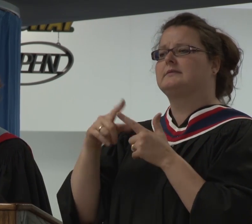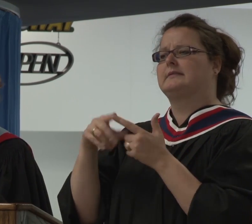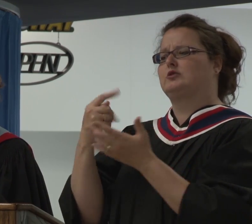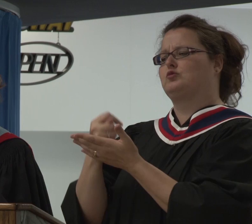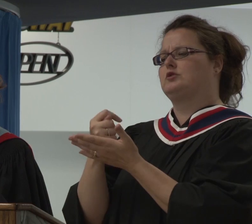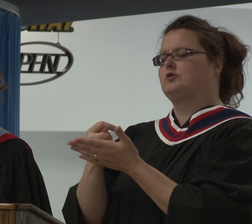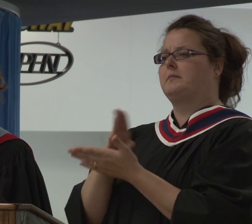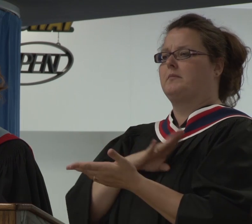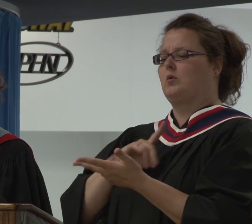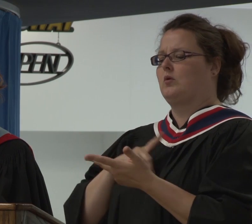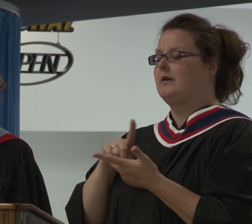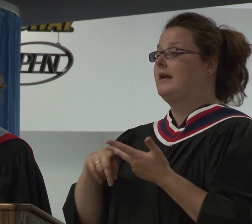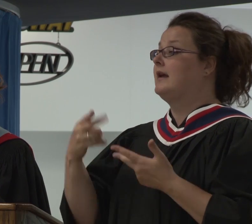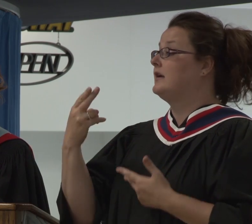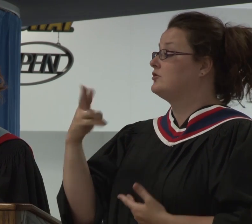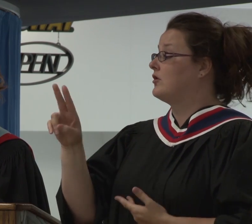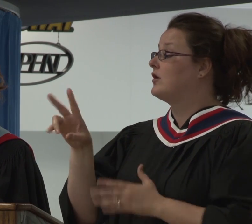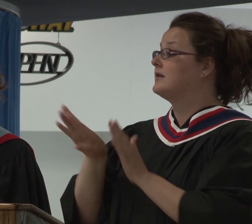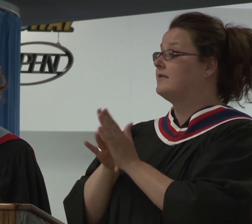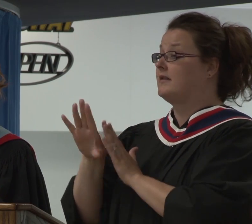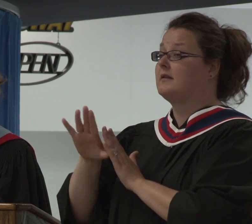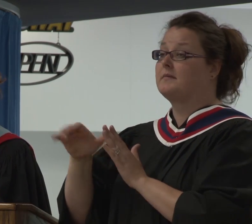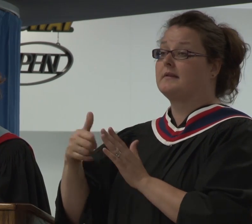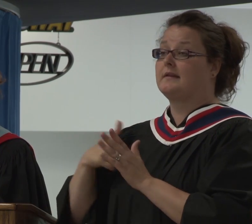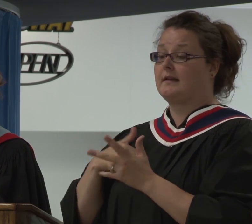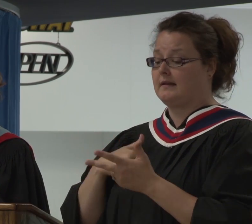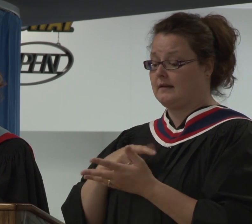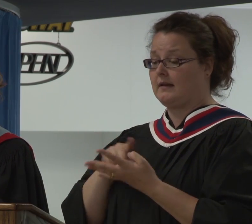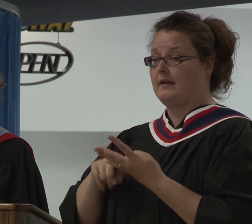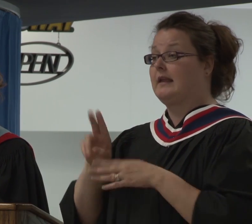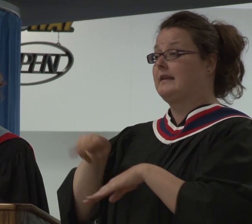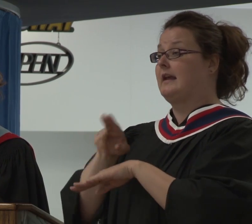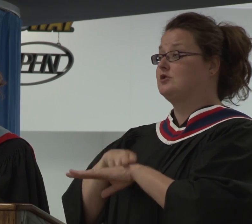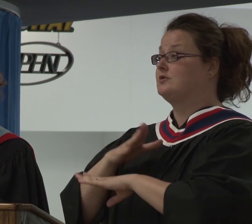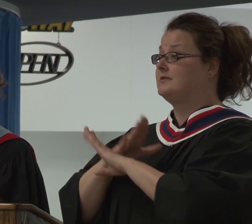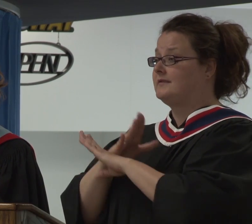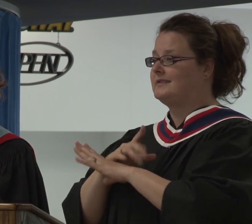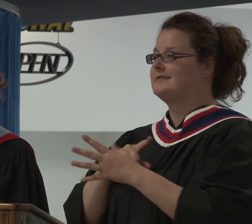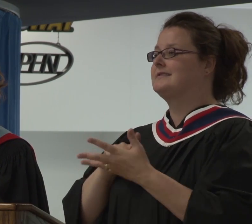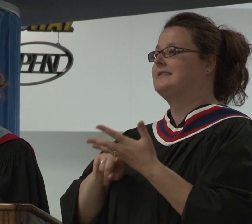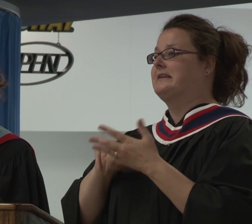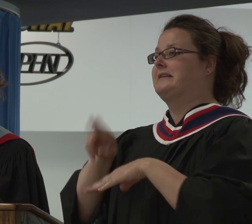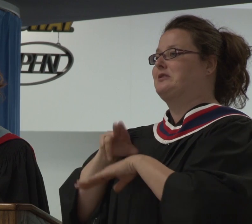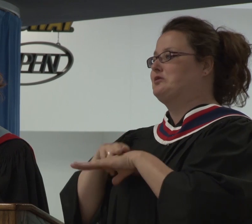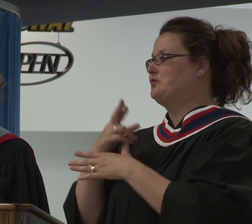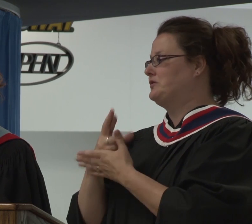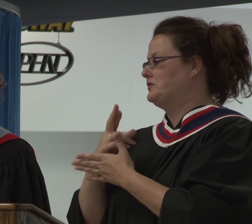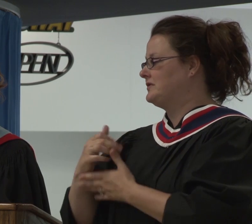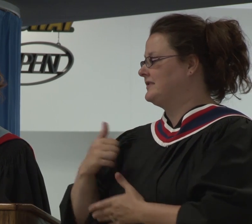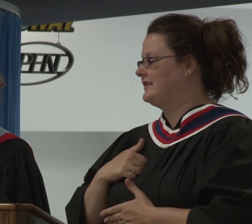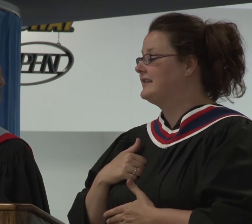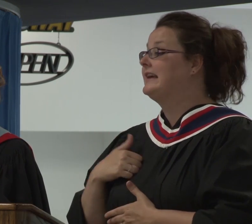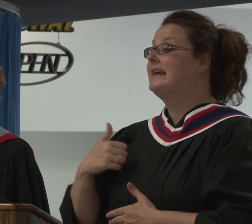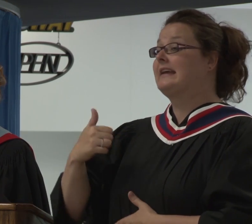Board, Human Resources Development Canada, National Defence, Natural Resources Canada, Canadian Heritage, and the Public